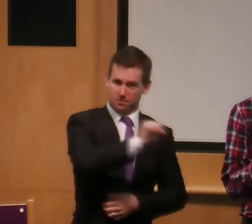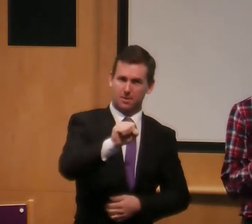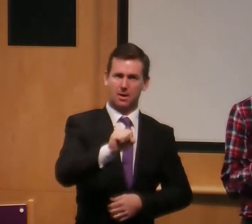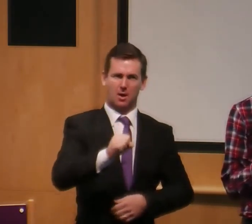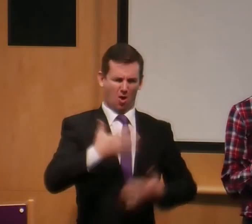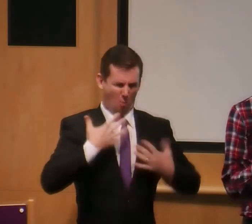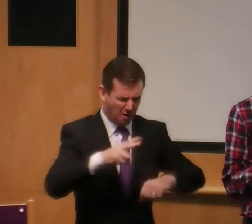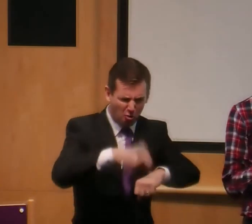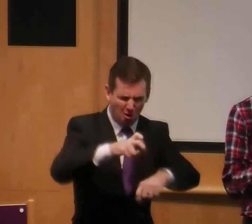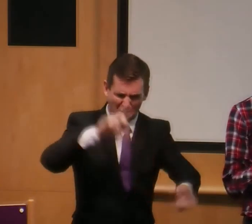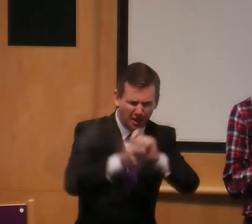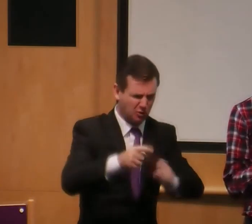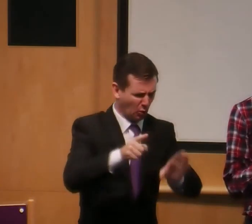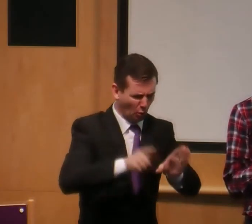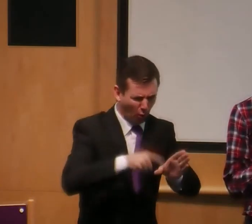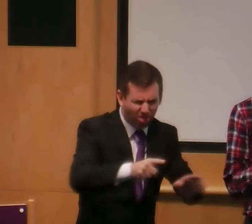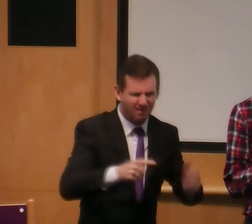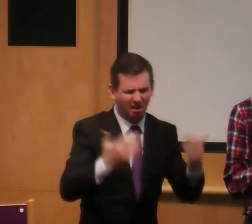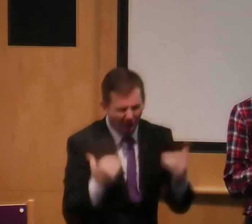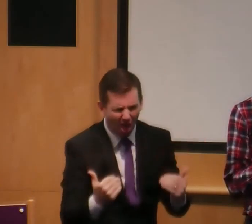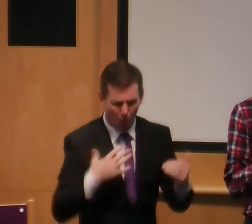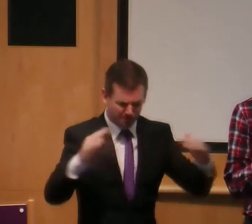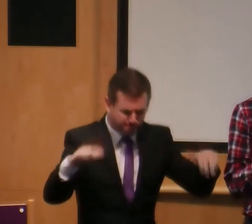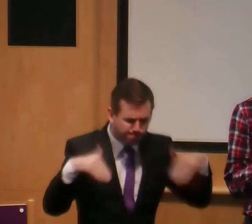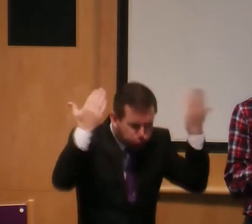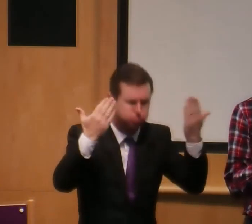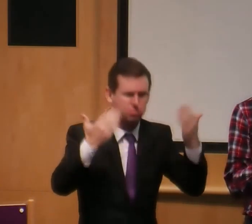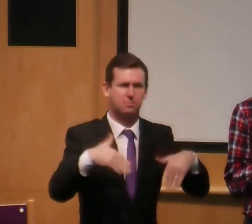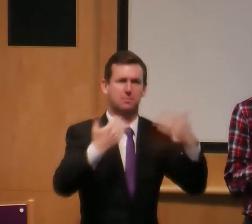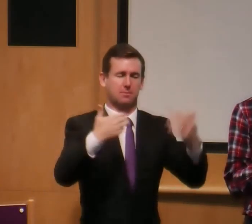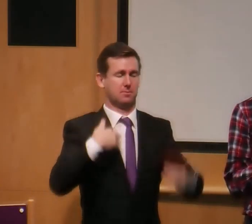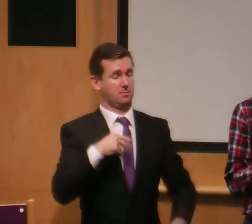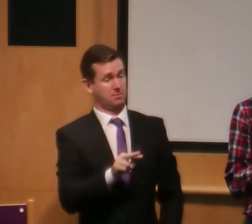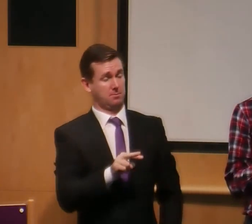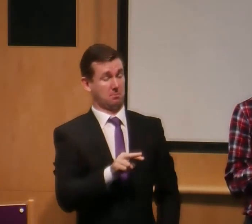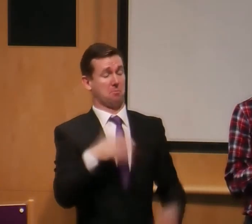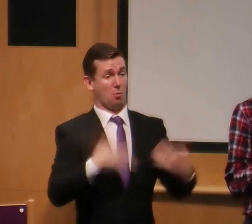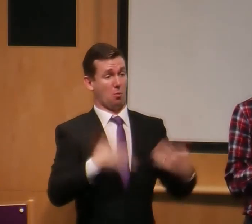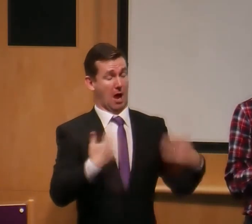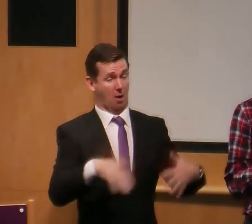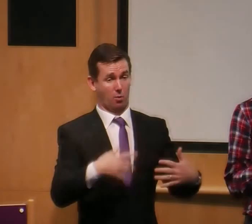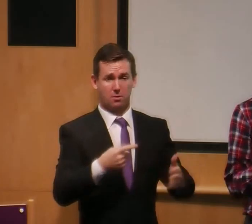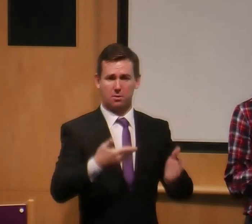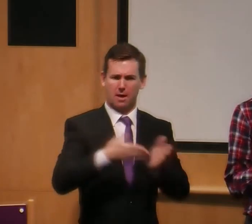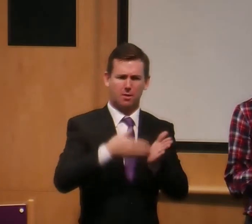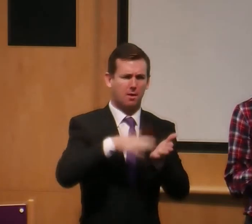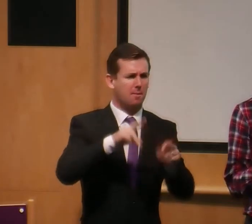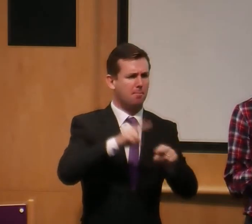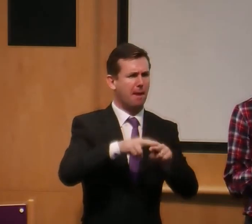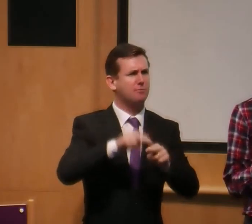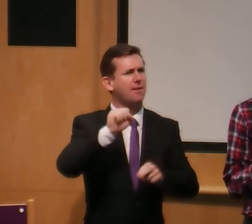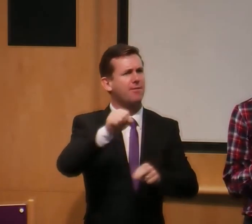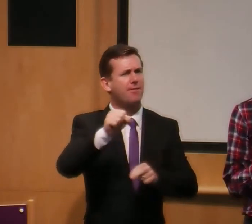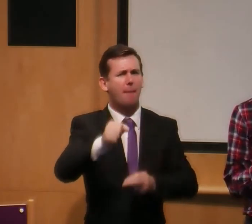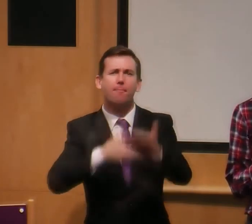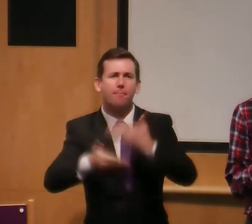for young deaf people. And then from speaking also to the parents as well, hearing about how very quickly